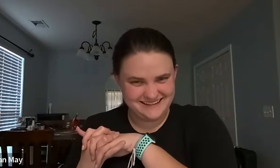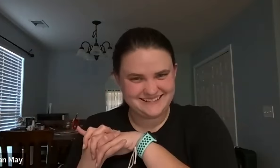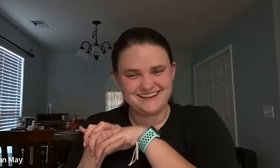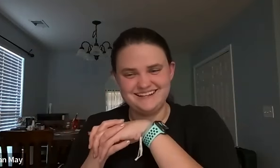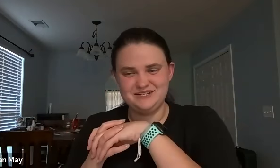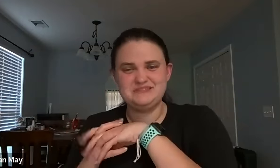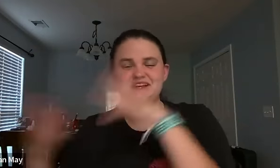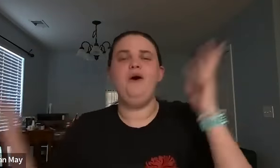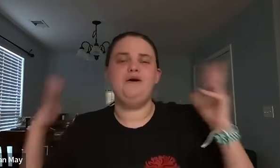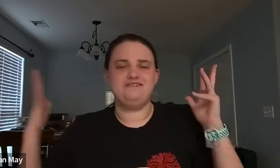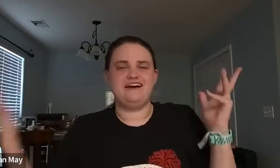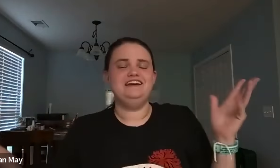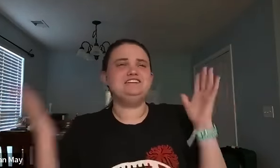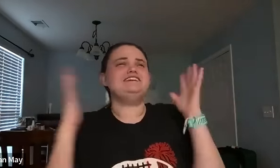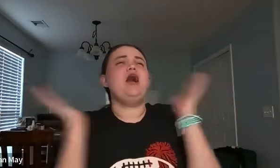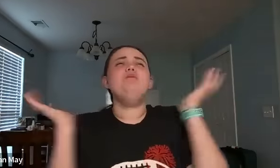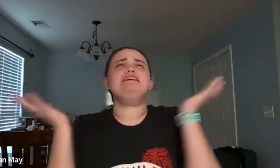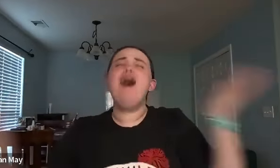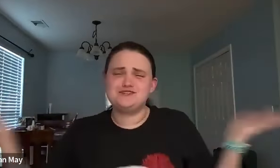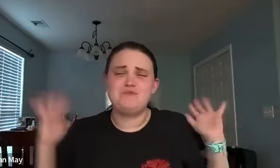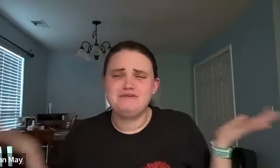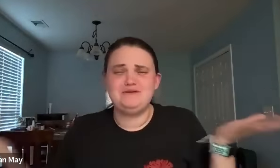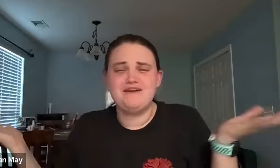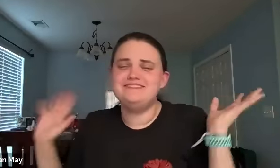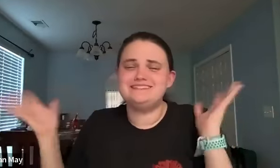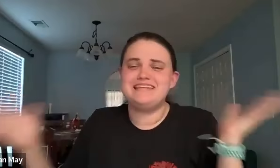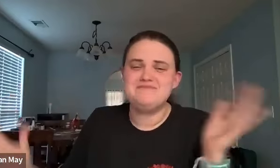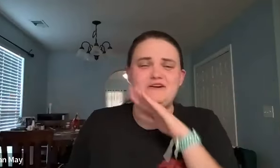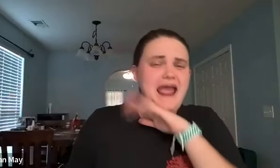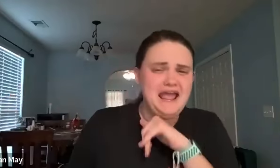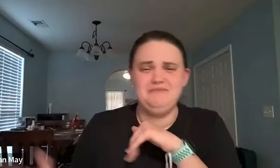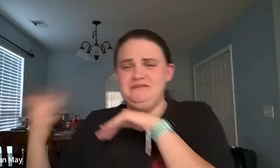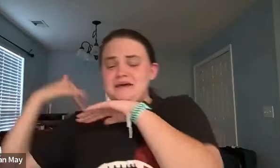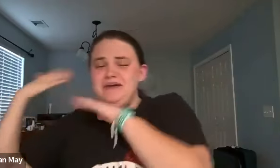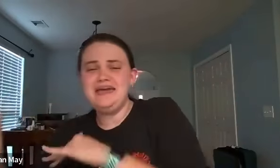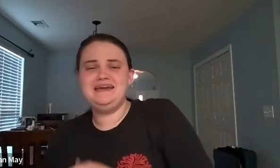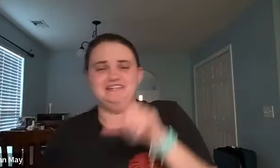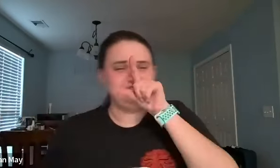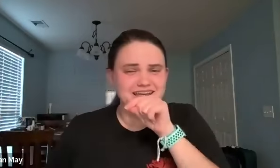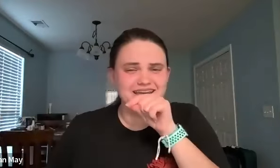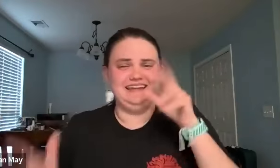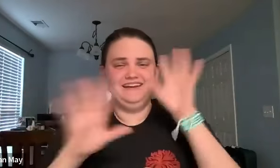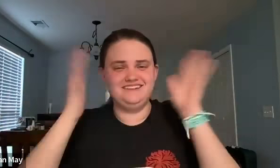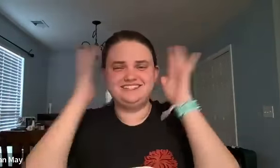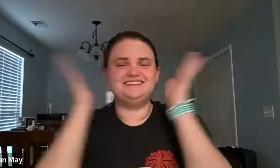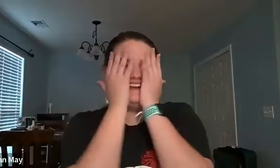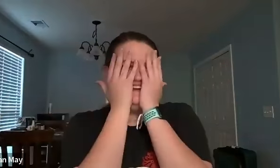these signs, she was like horrified. She's like, oh my gosh, why would you have it the same for ham and pig and chicken and chickens? It like, kills